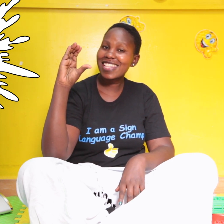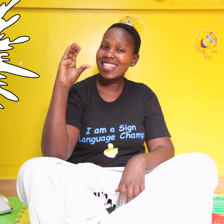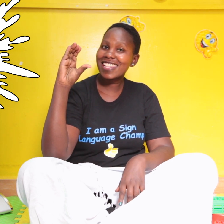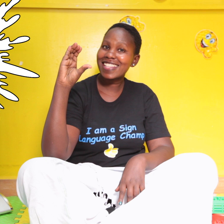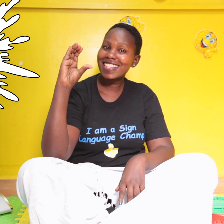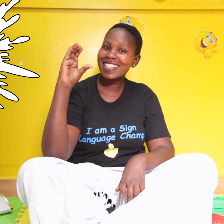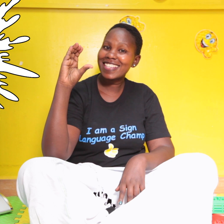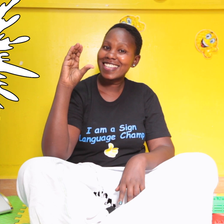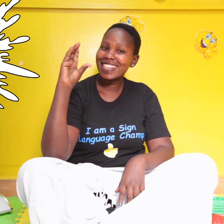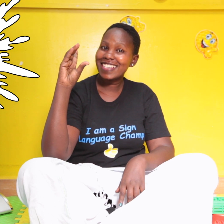C,